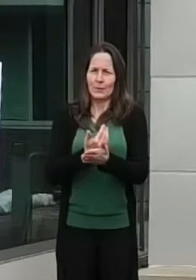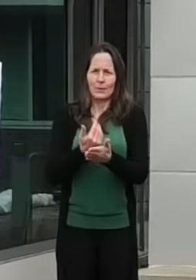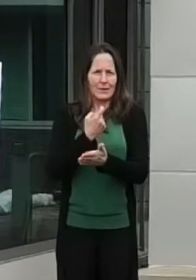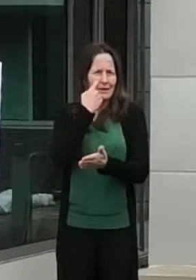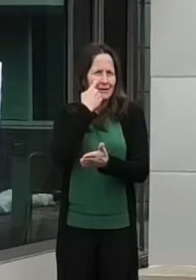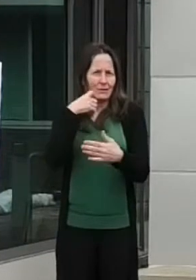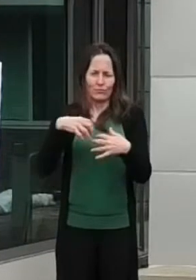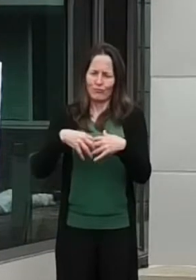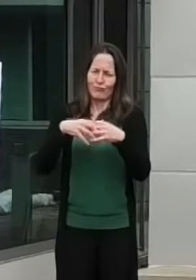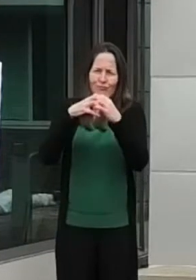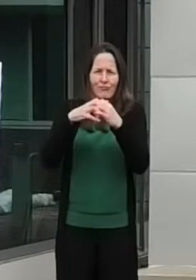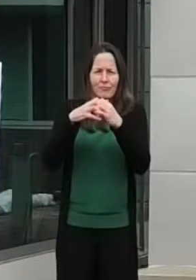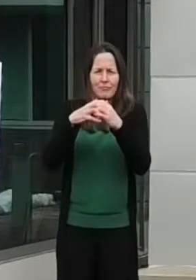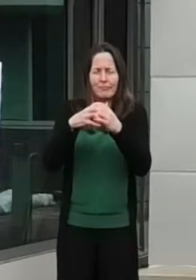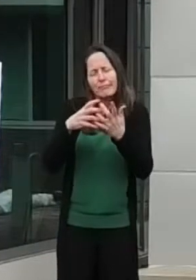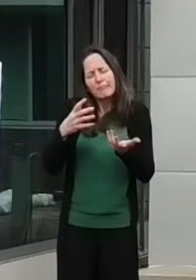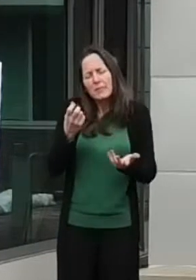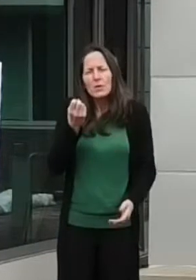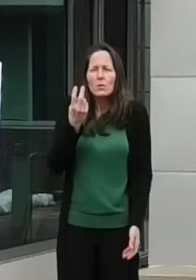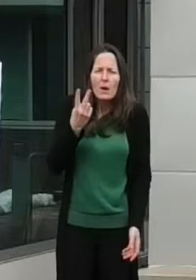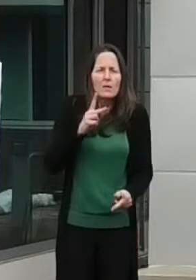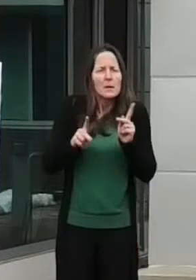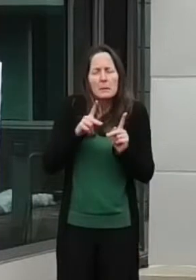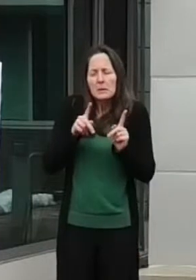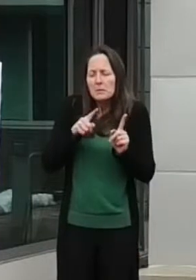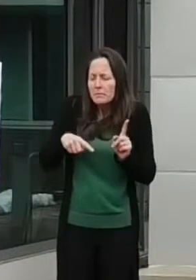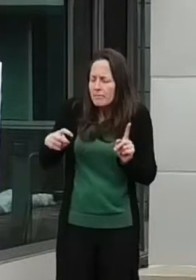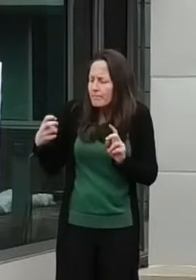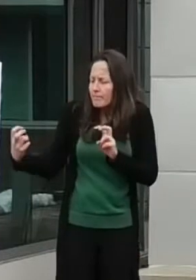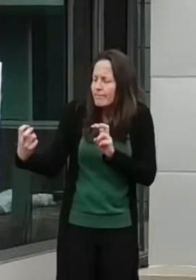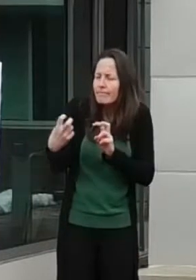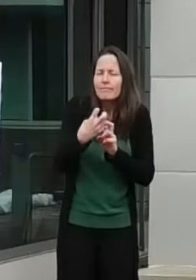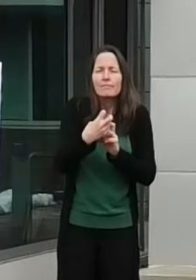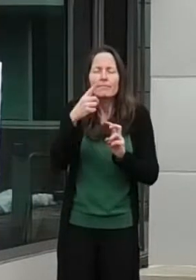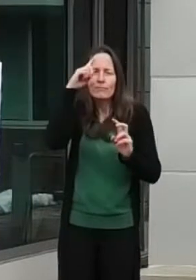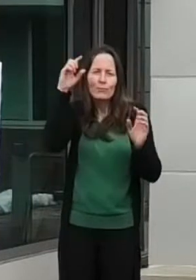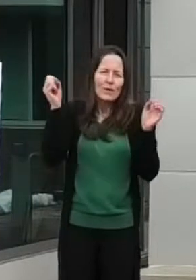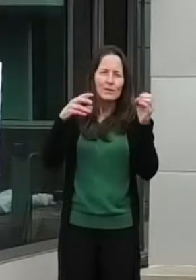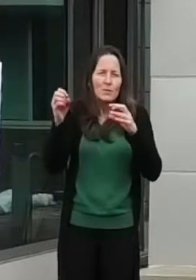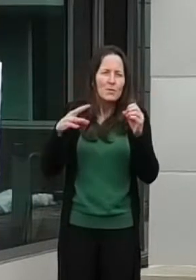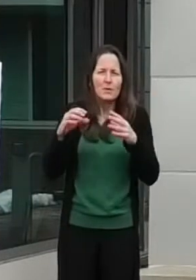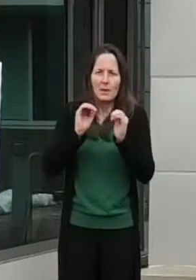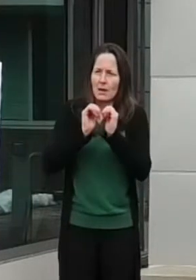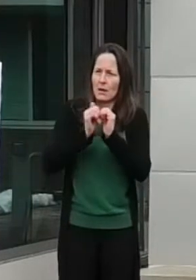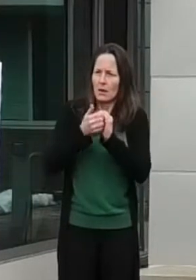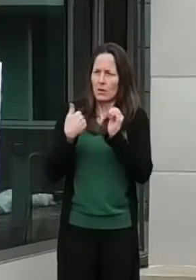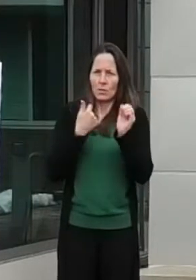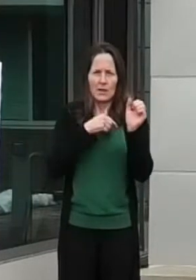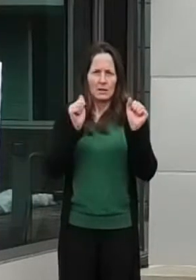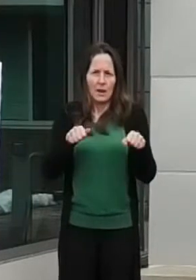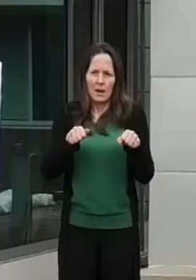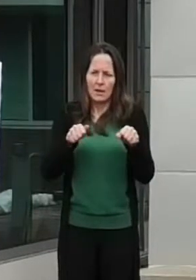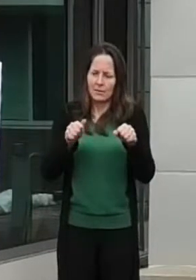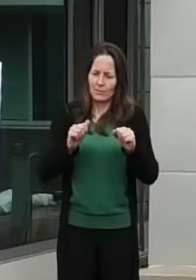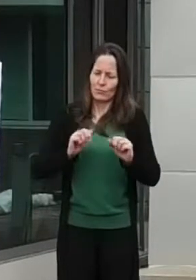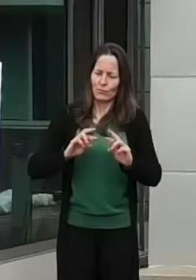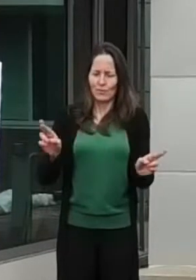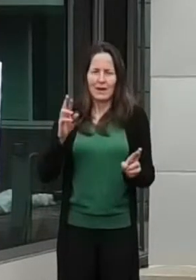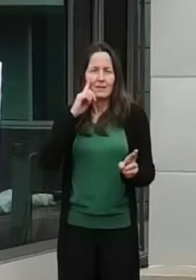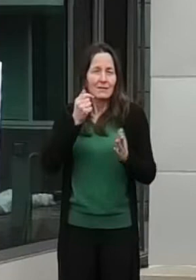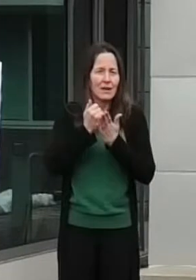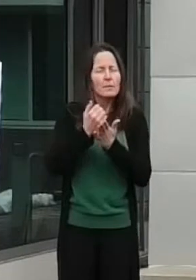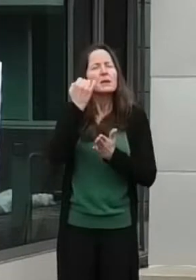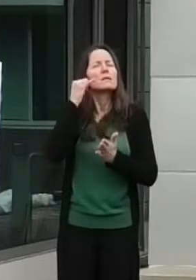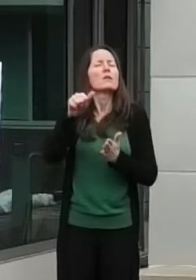12, 15 people sitting around a table brainstorming on how we could help if there was another emergency